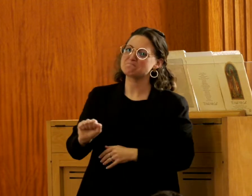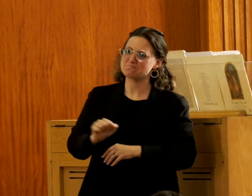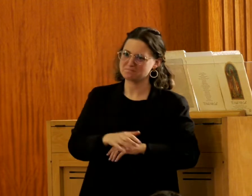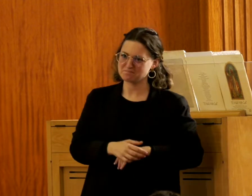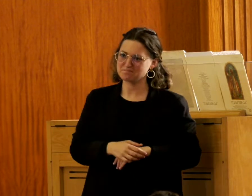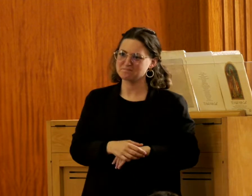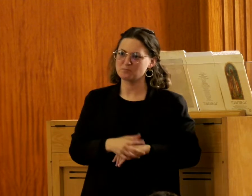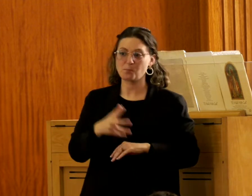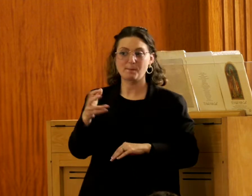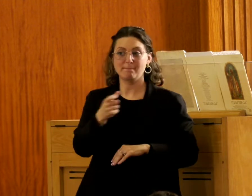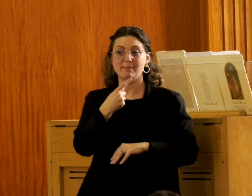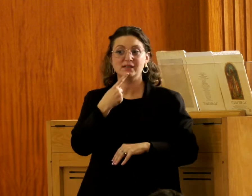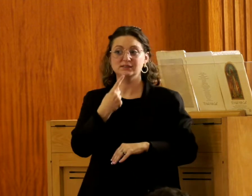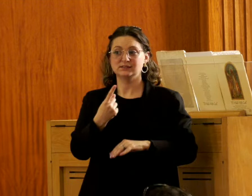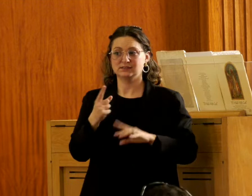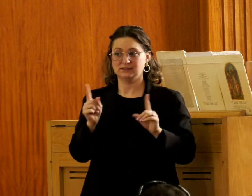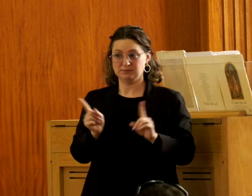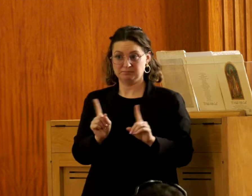to say is that